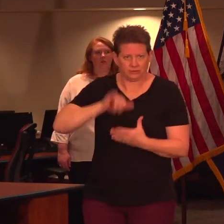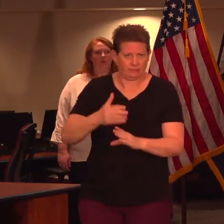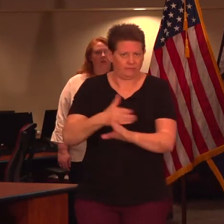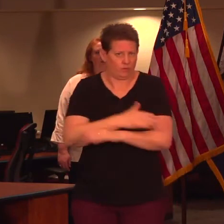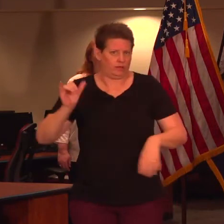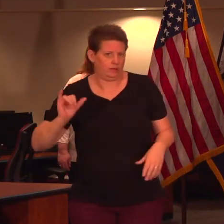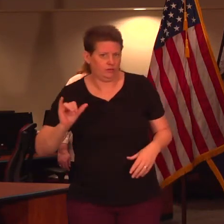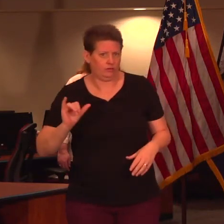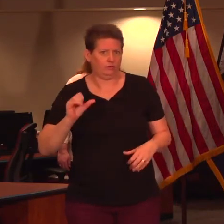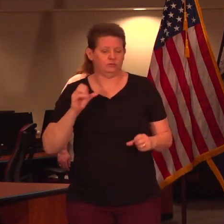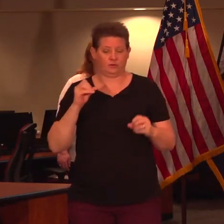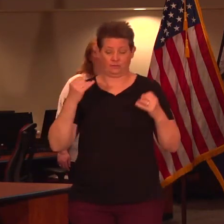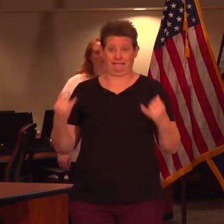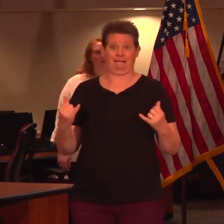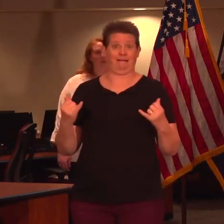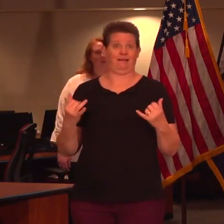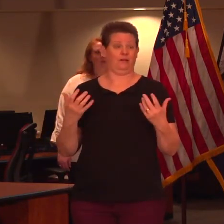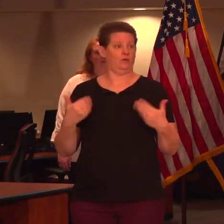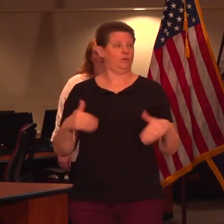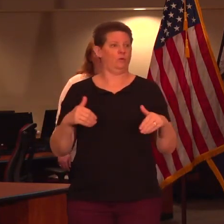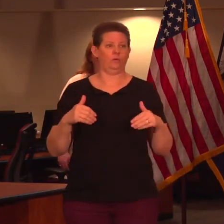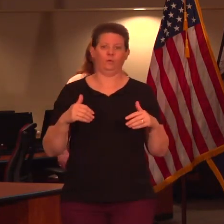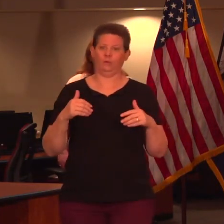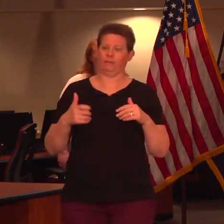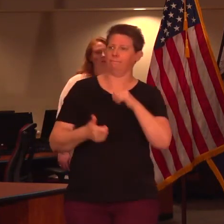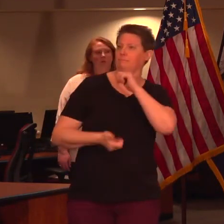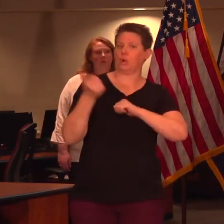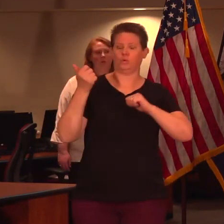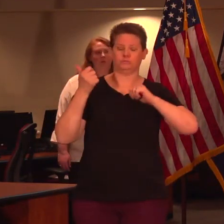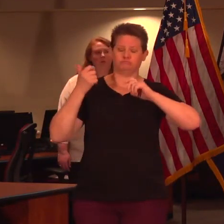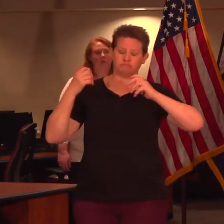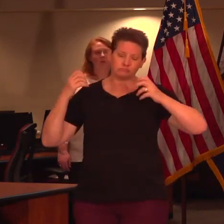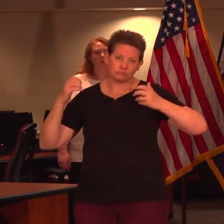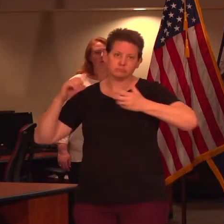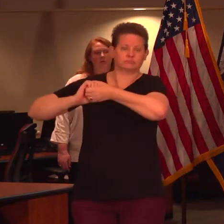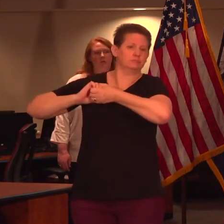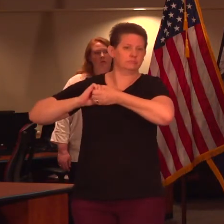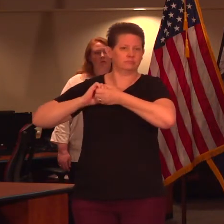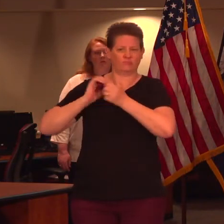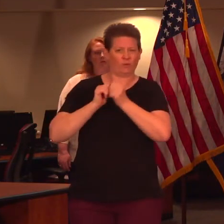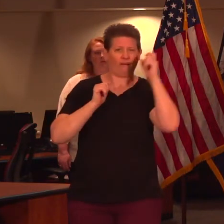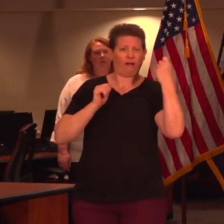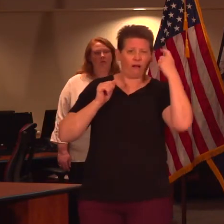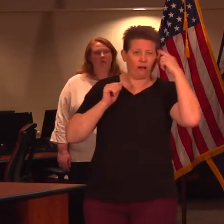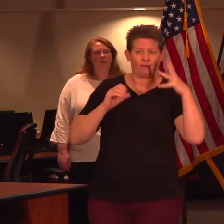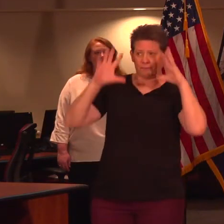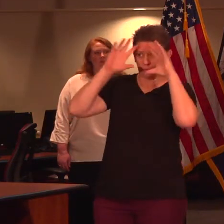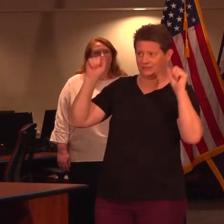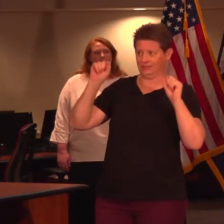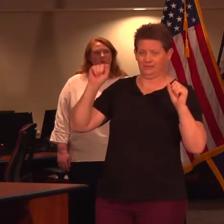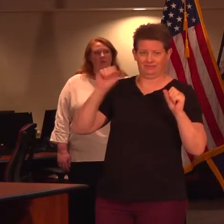country. And this is the tightest, most forceful collaboration between the governors and the president that I've ever seen,